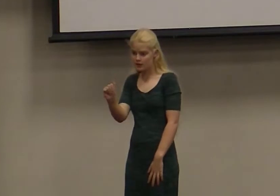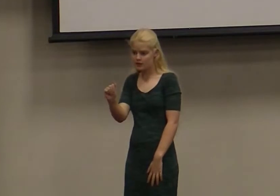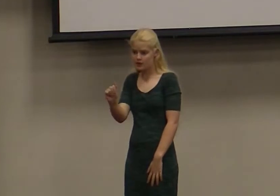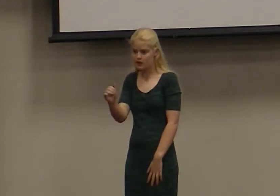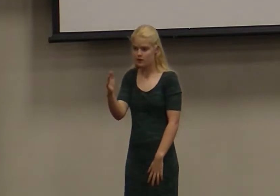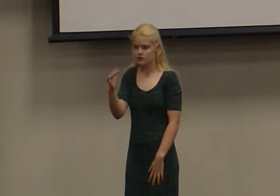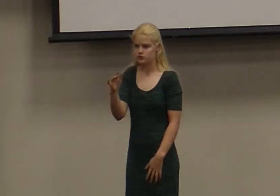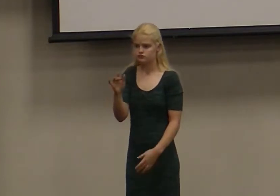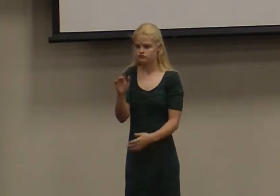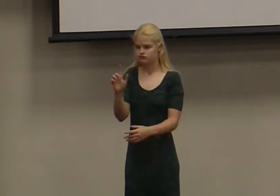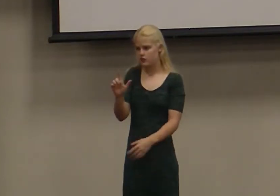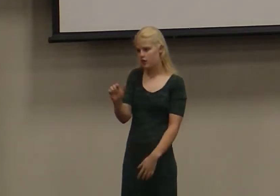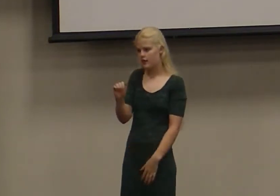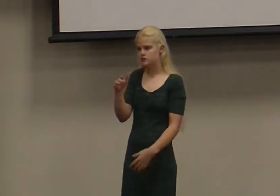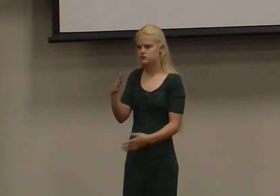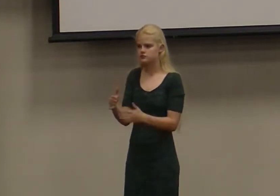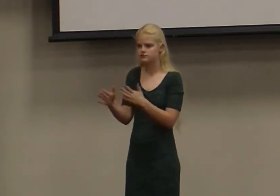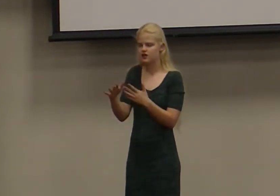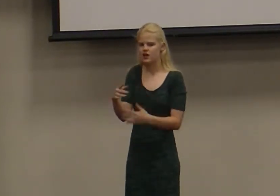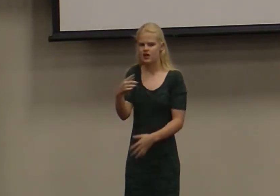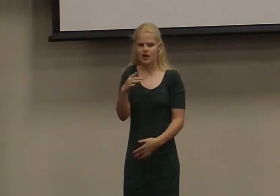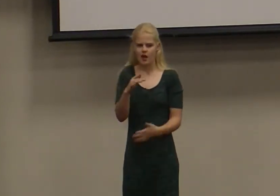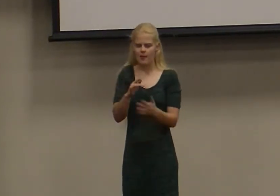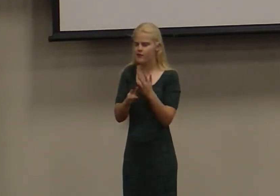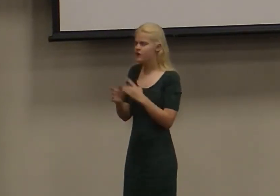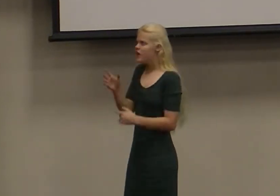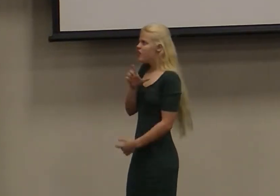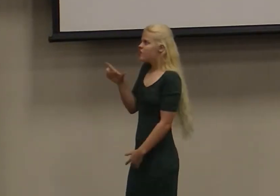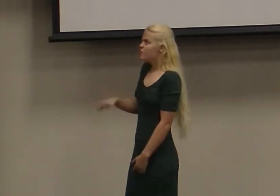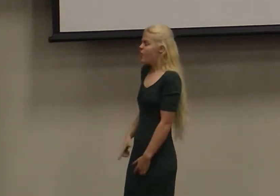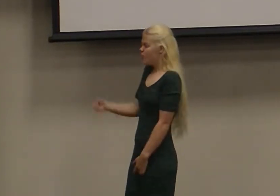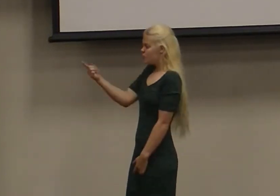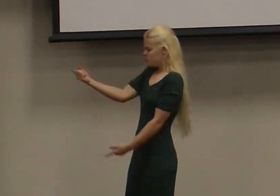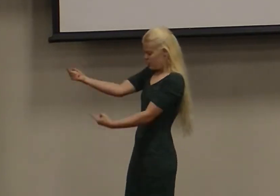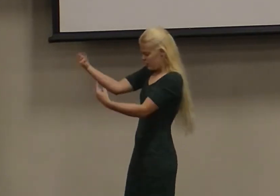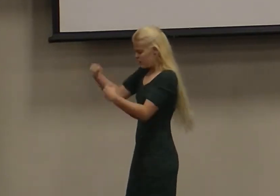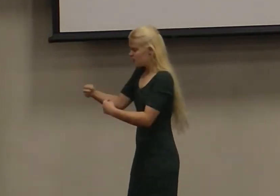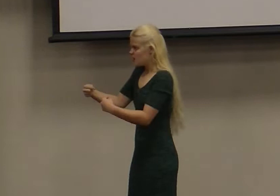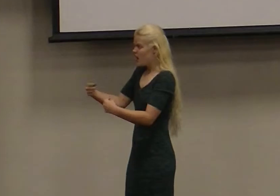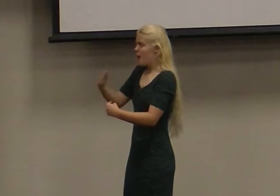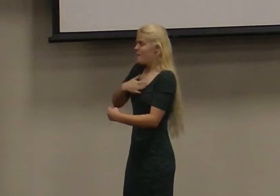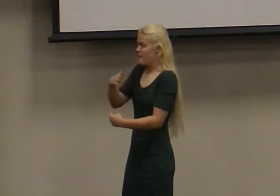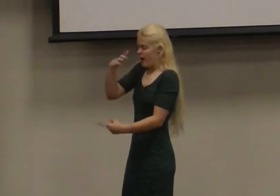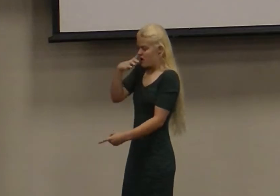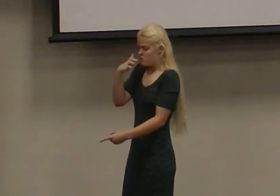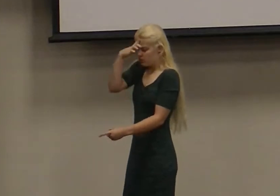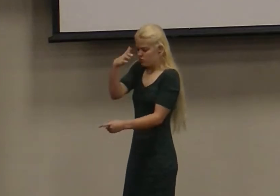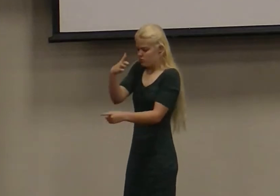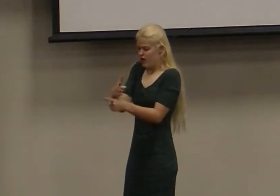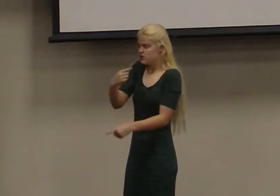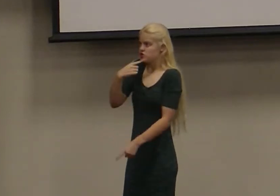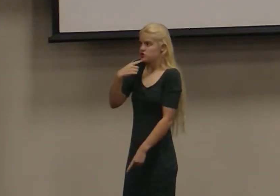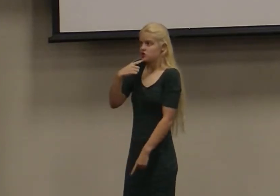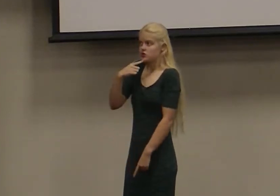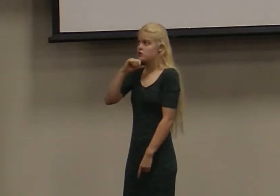Then Martha said to Jesus, "Lord, if you had been here, my brother wouldn't have